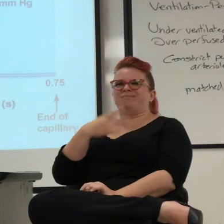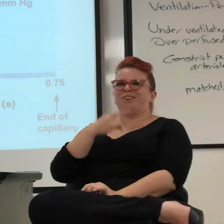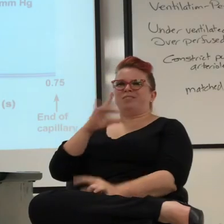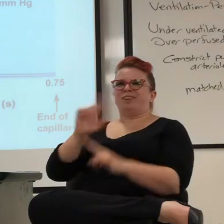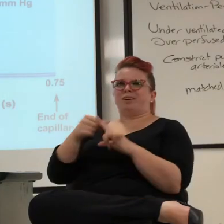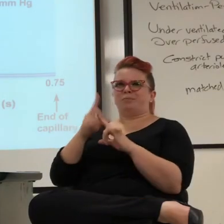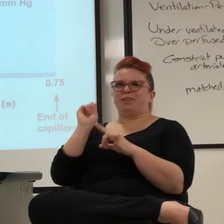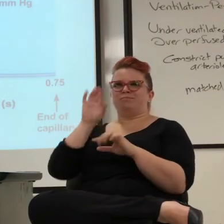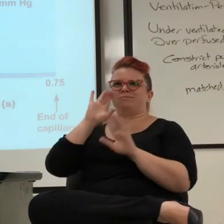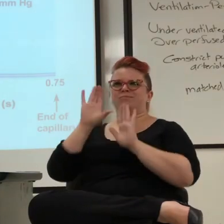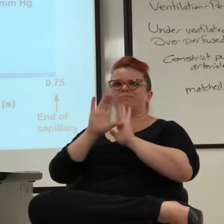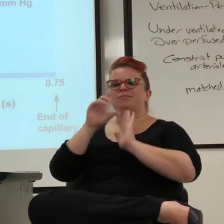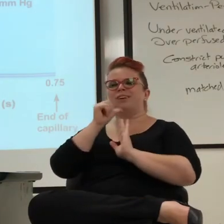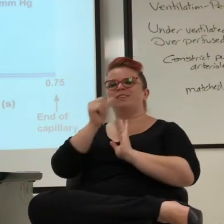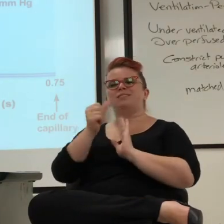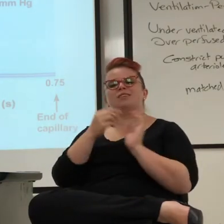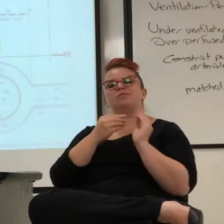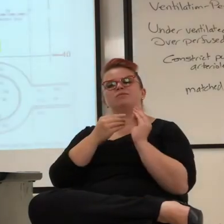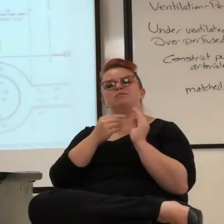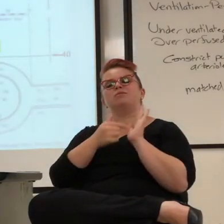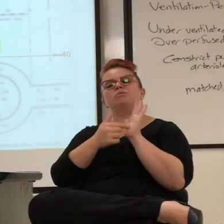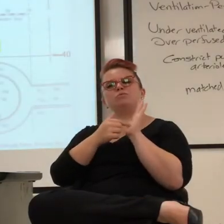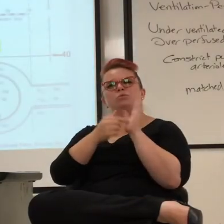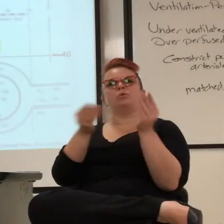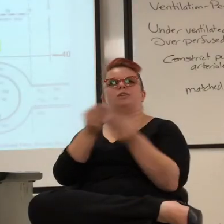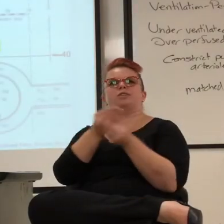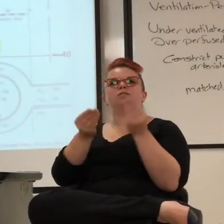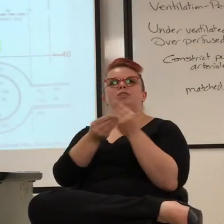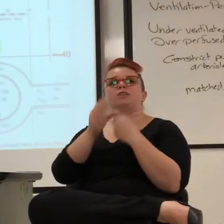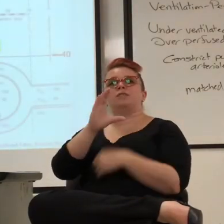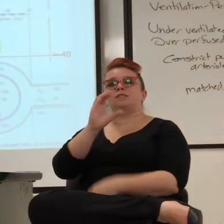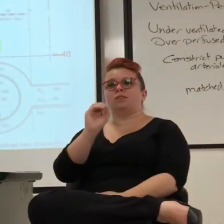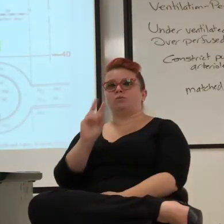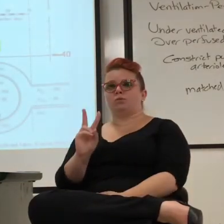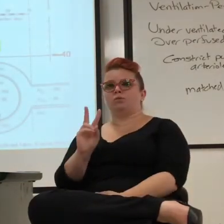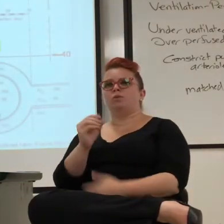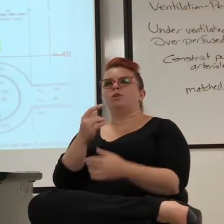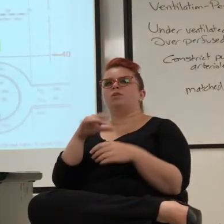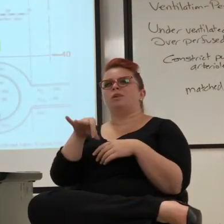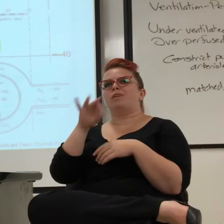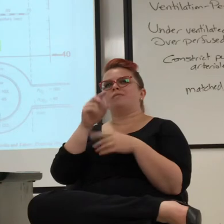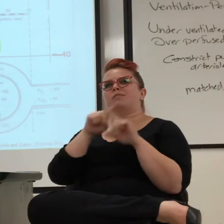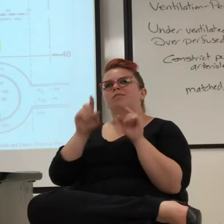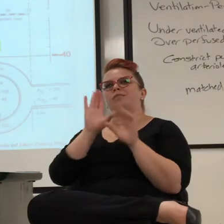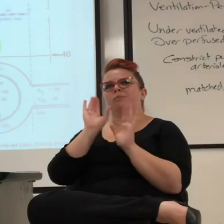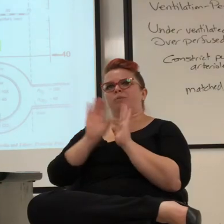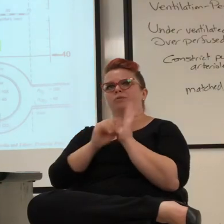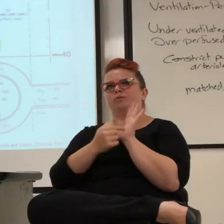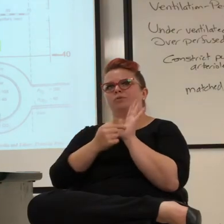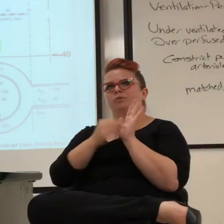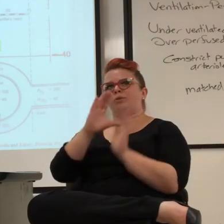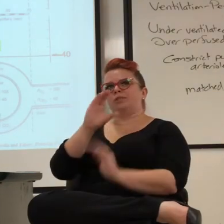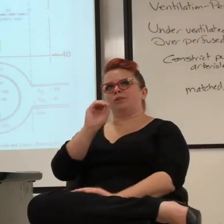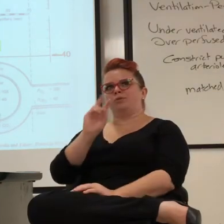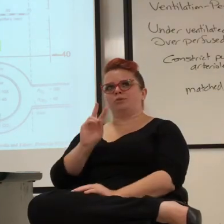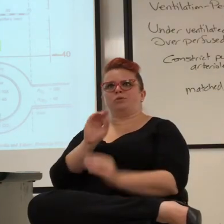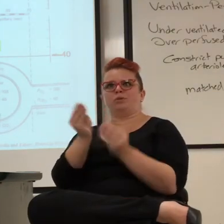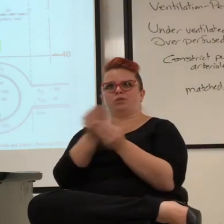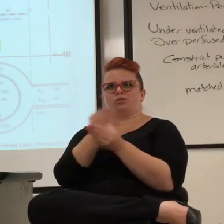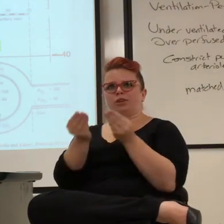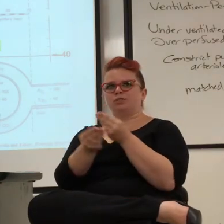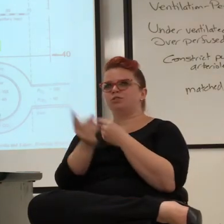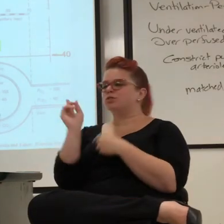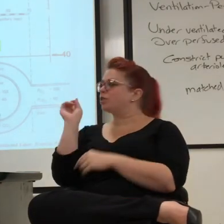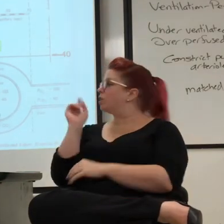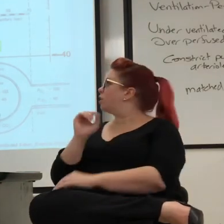you the exchange of CO2, so I found another figure that does that. So this is showing you a couple of forms.